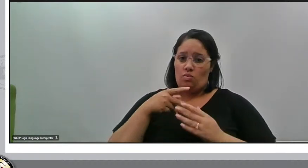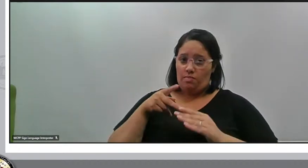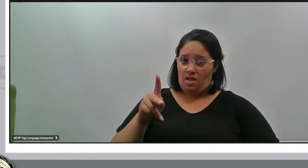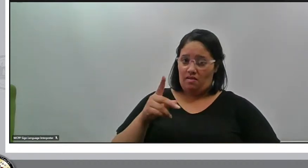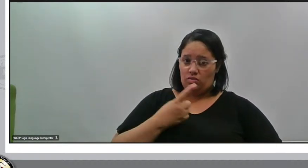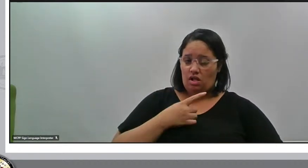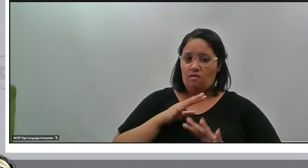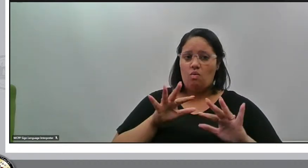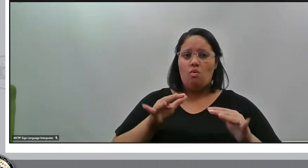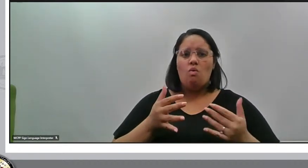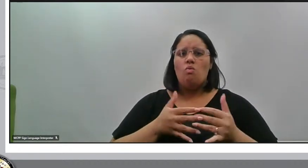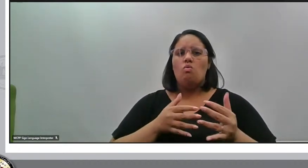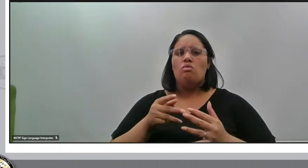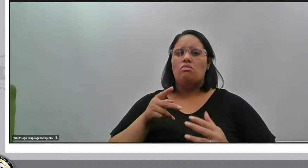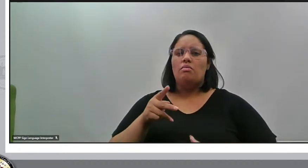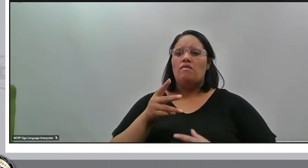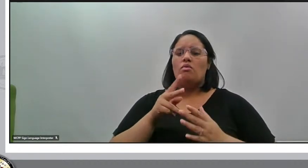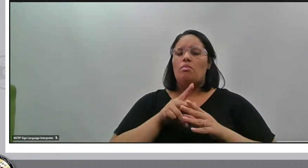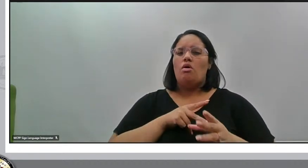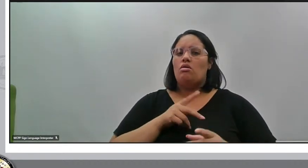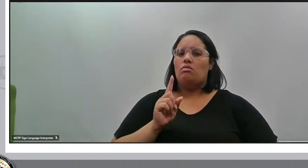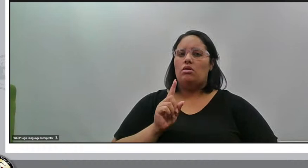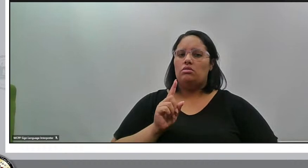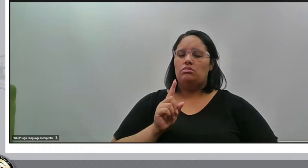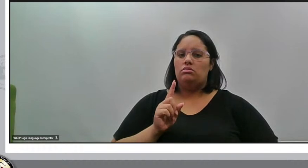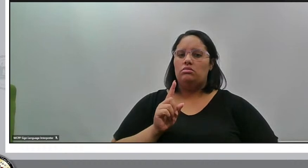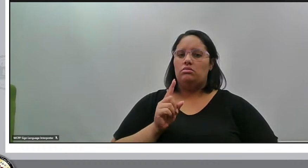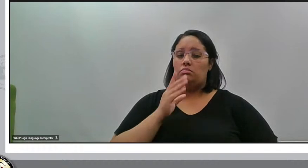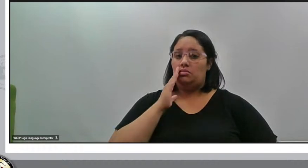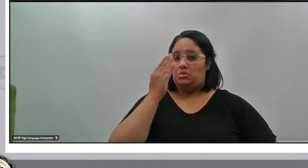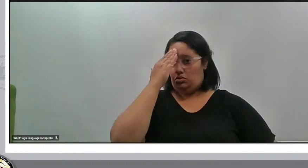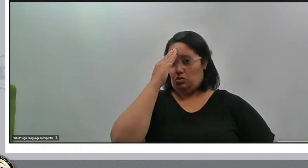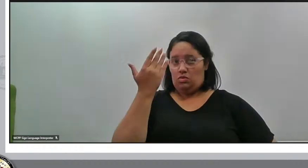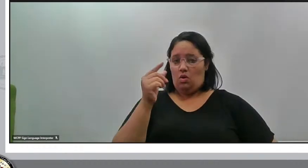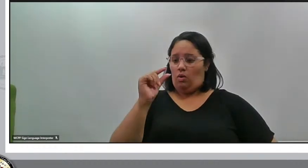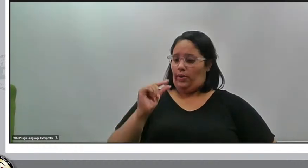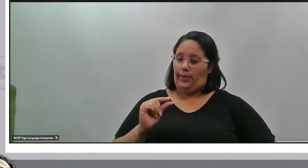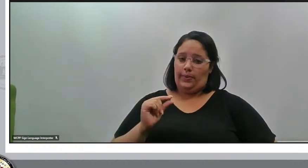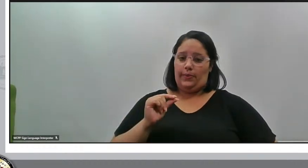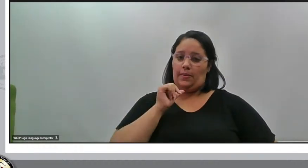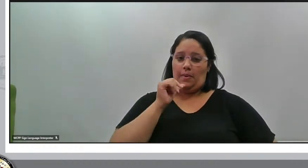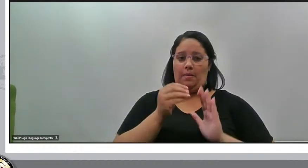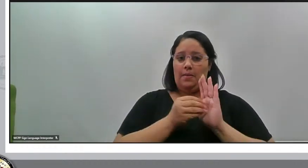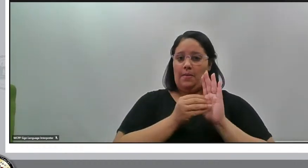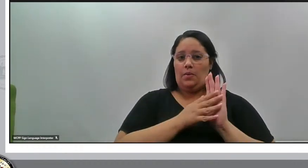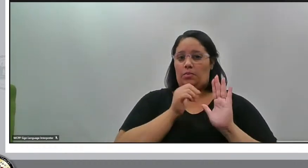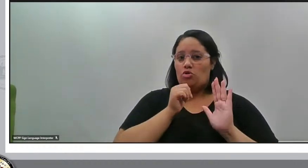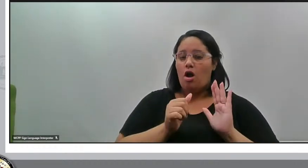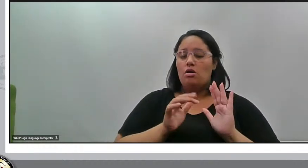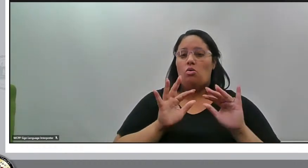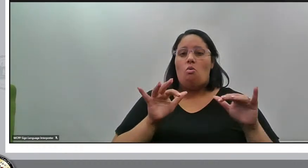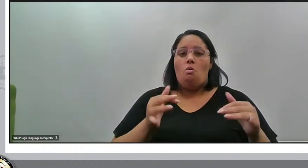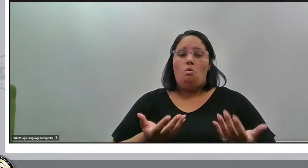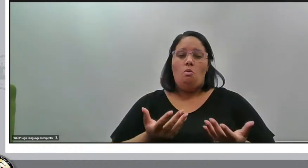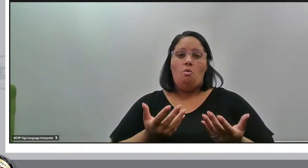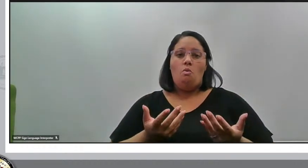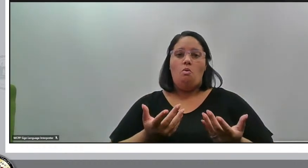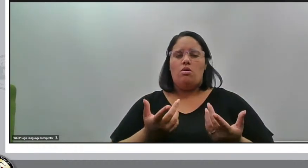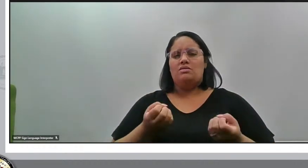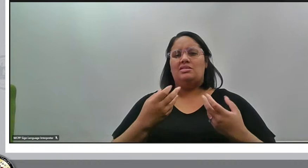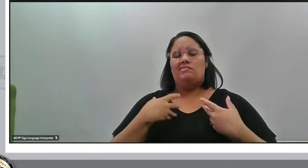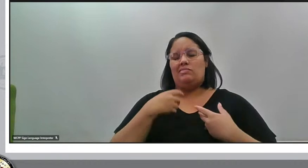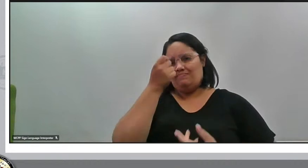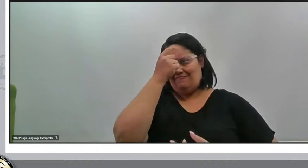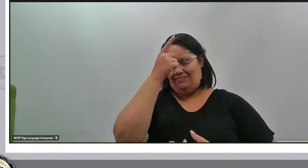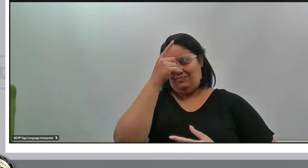something towards parkings. So I don't know if it's that minimal that it doesn't get reflected or, but just to understand